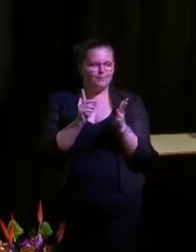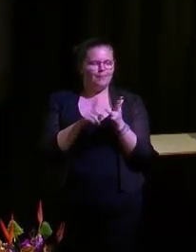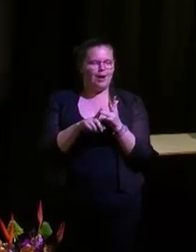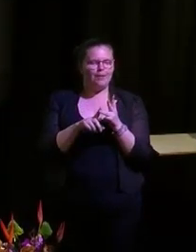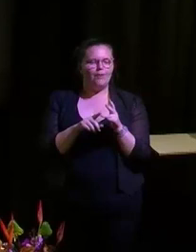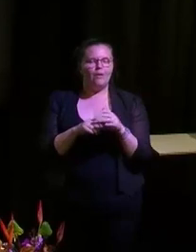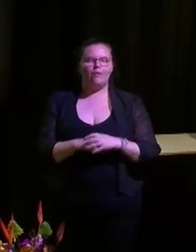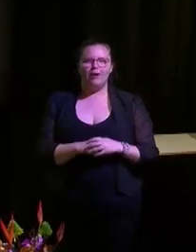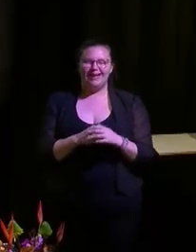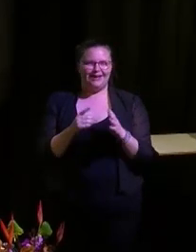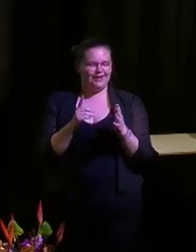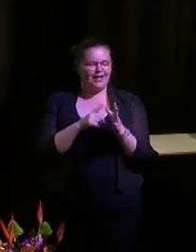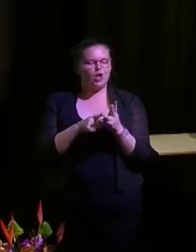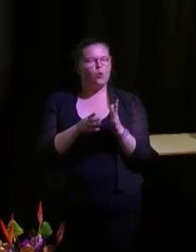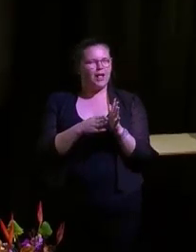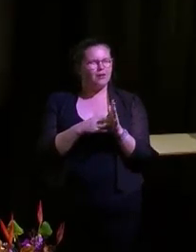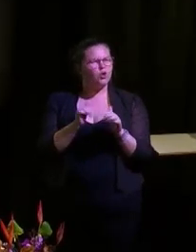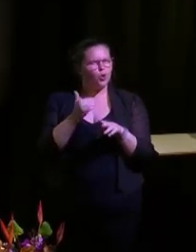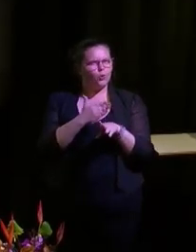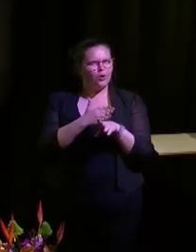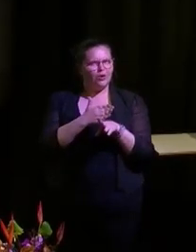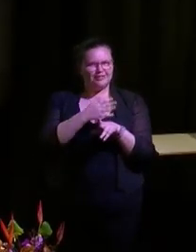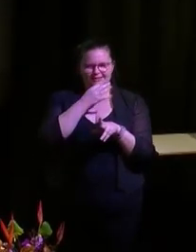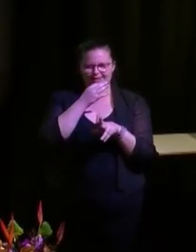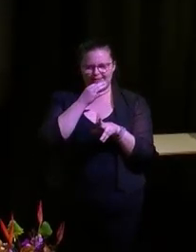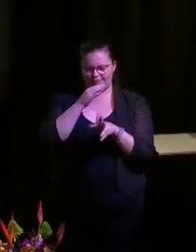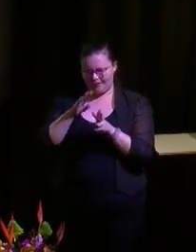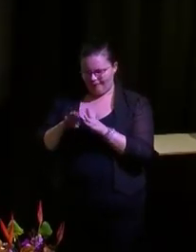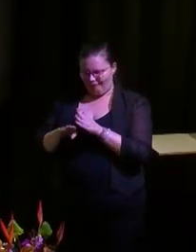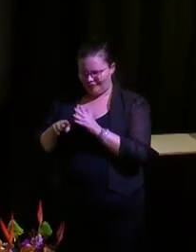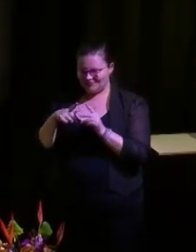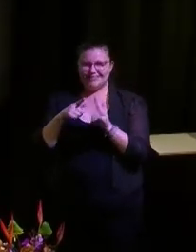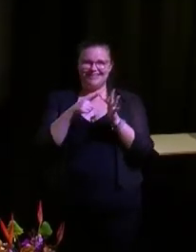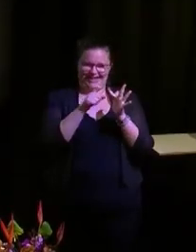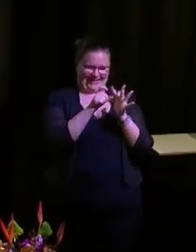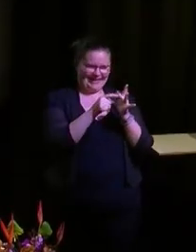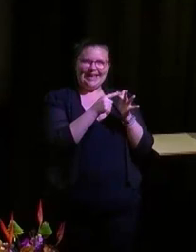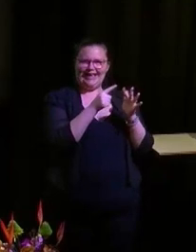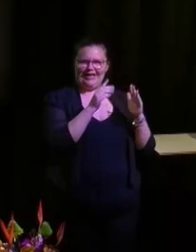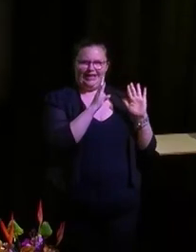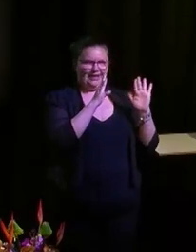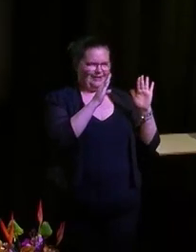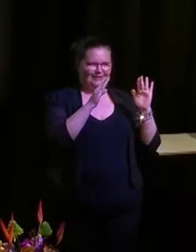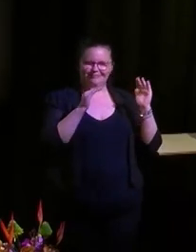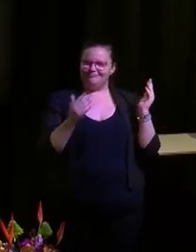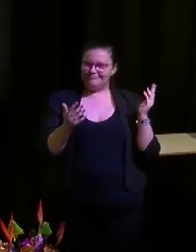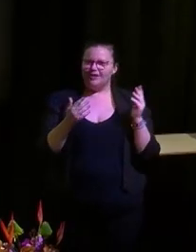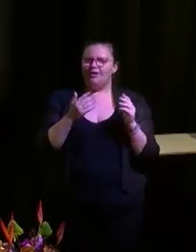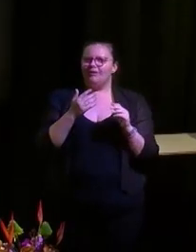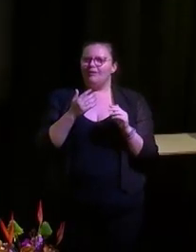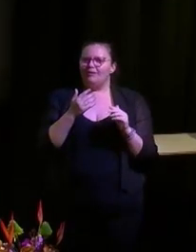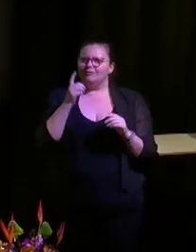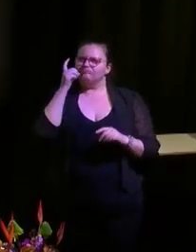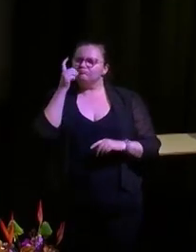I guess sometimes her work's been a bit overshadowed by the towering figure of Eddie's work. So I wondered if you could talk a little bit